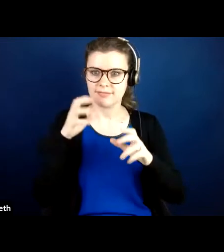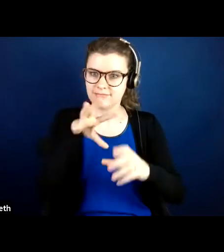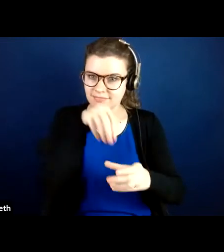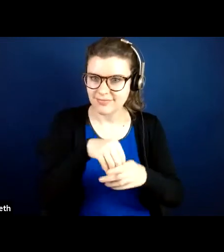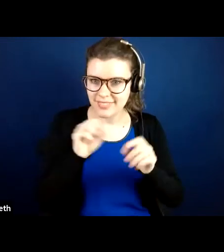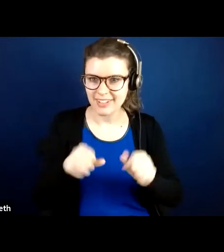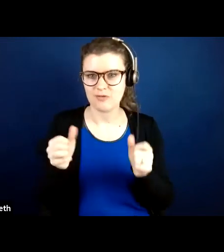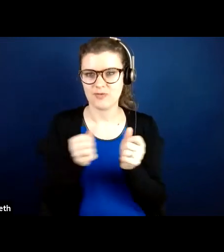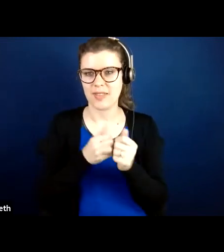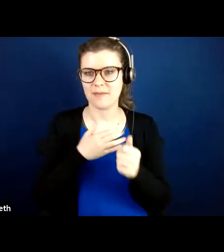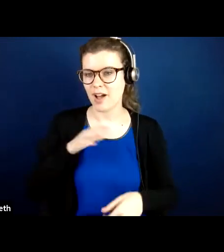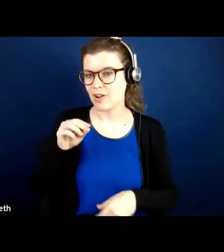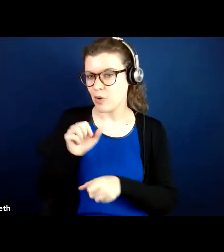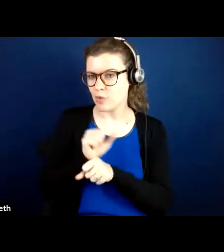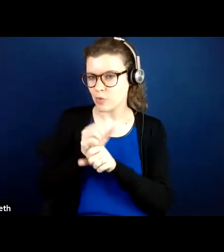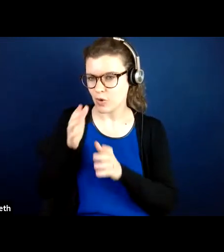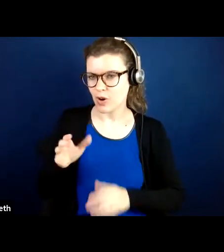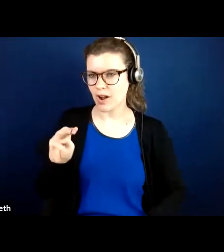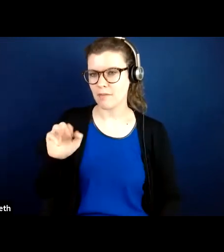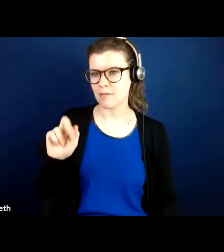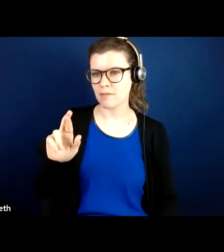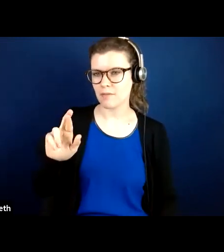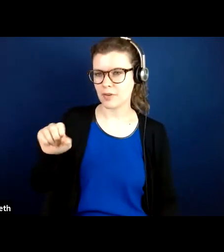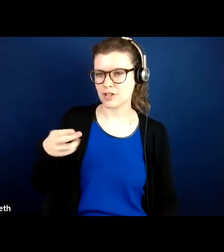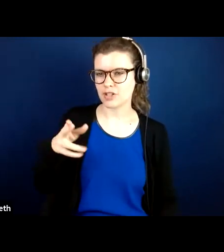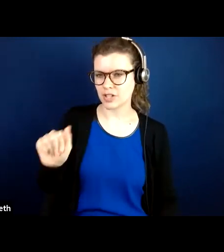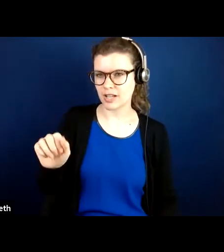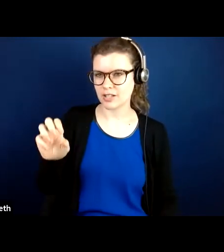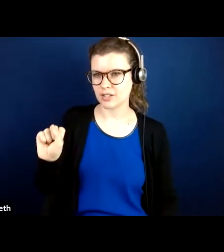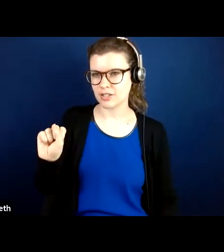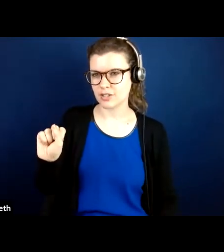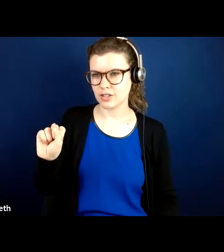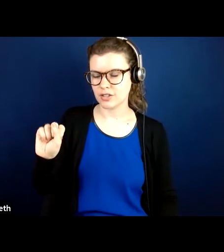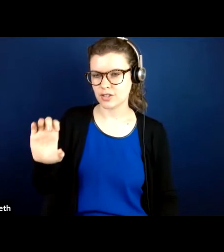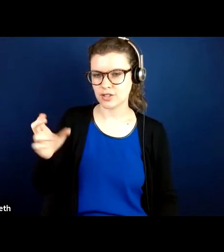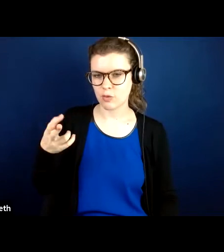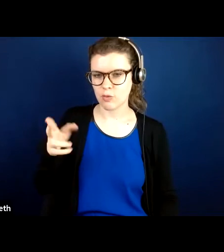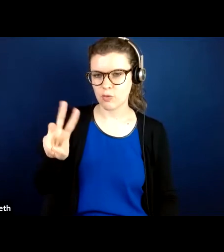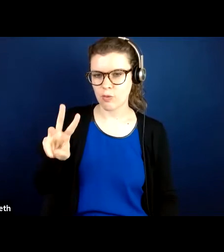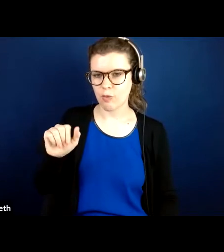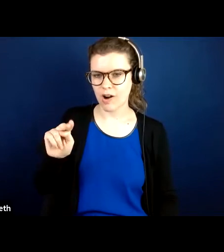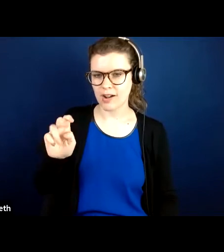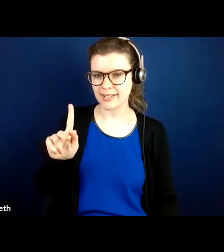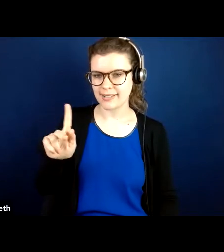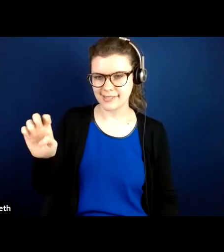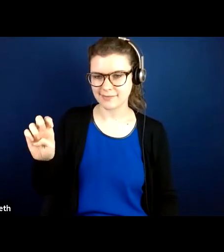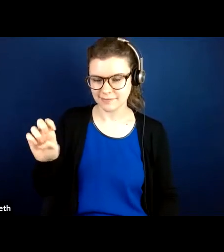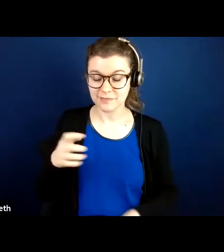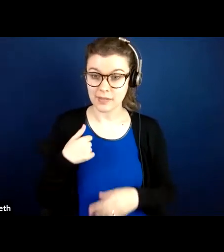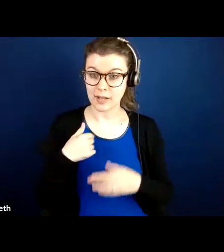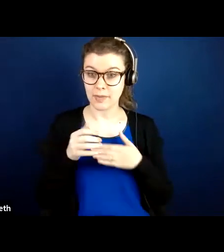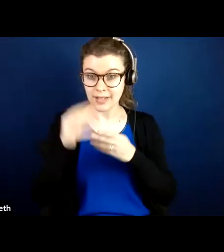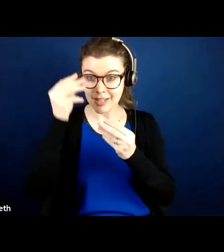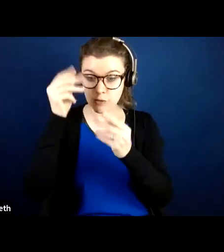co-worker, Marsha Schwanke. Just to let you know a little bit about myself, I'm the lead information specialist at the